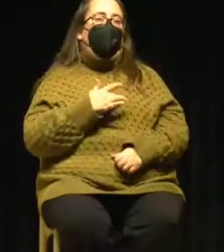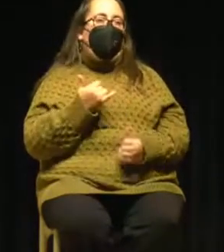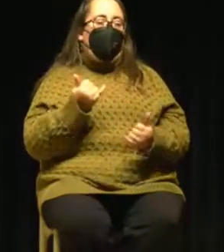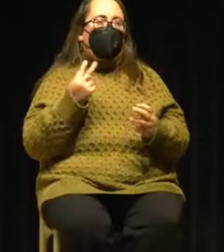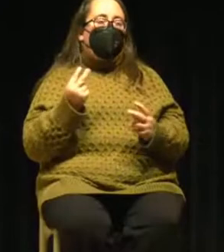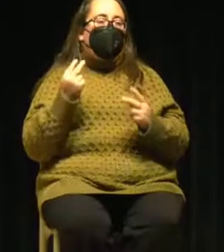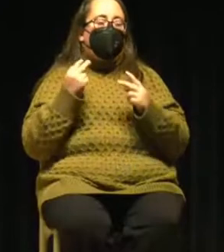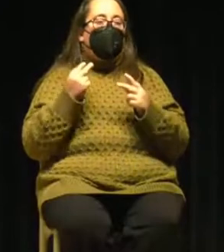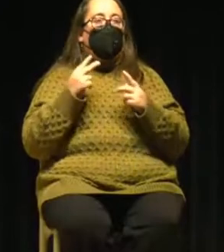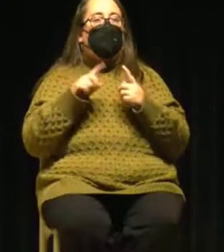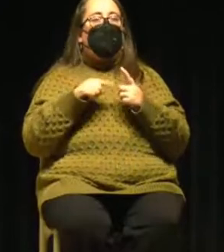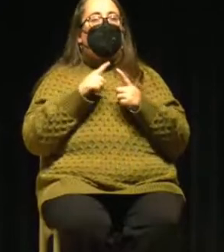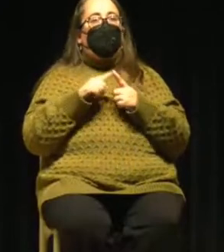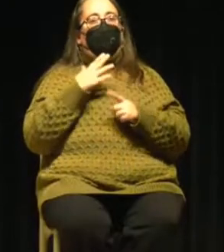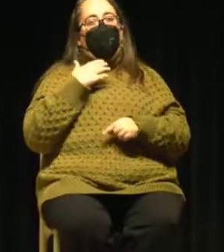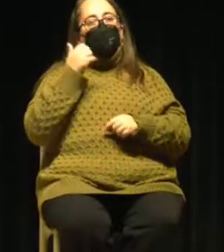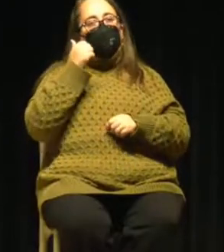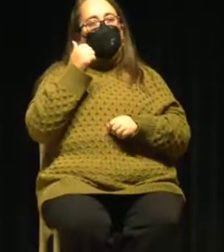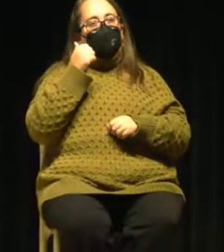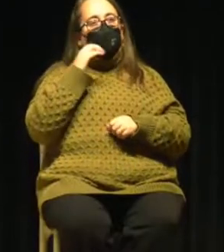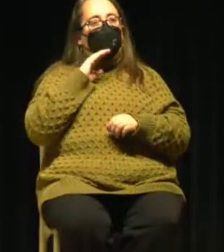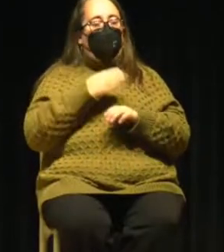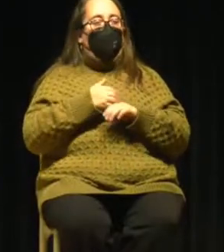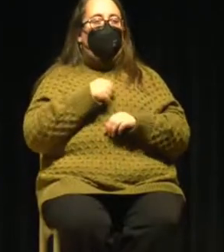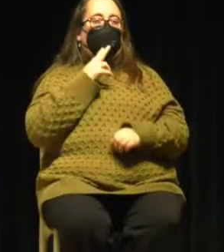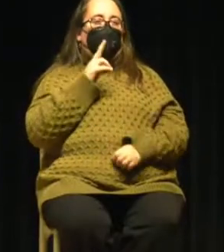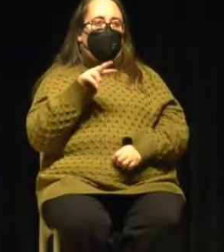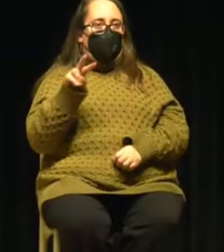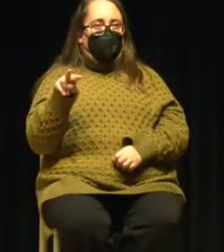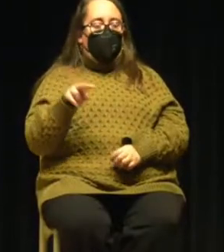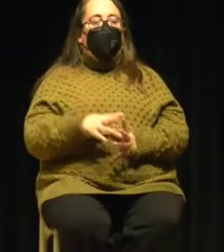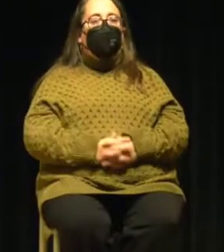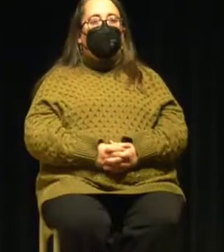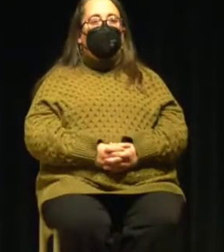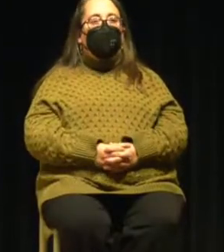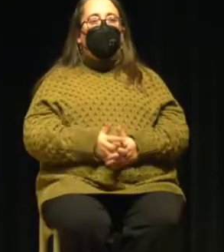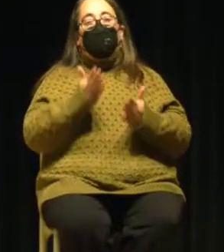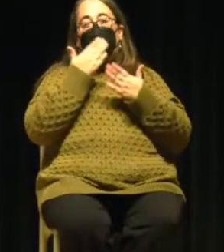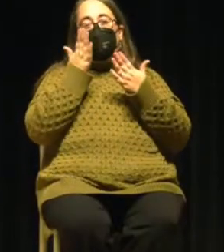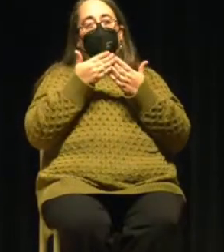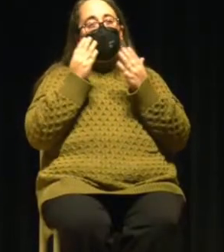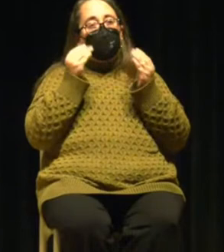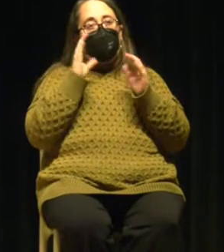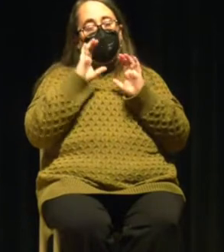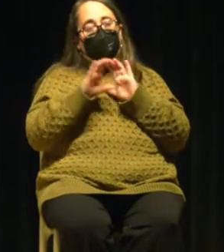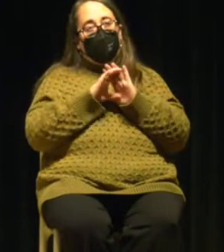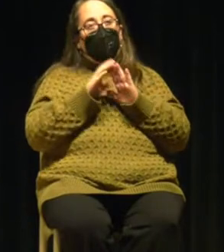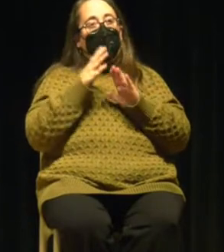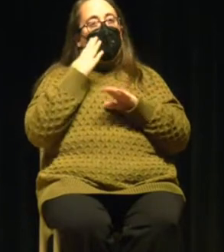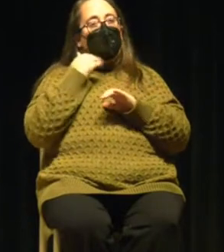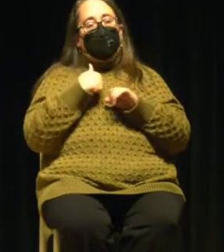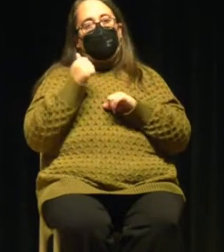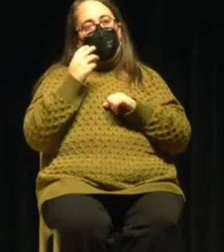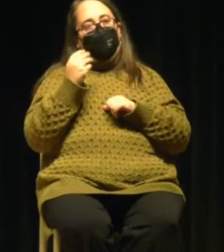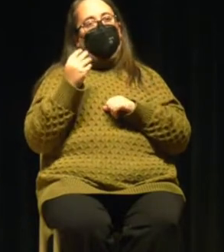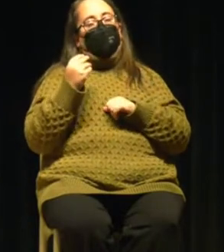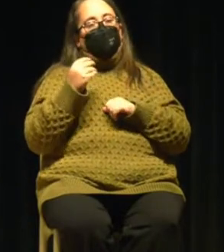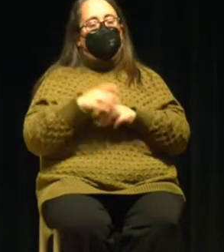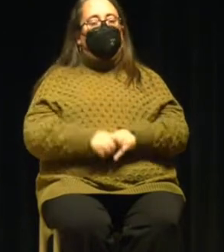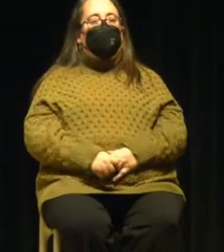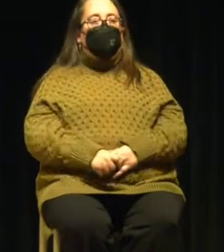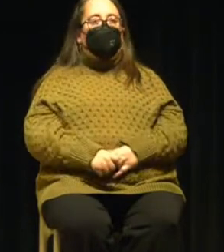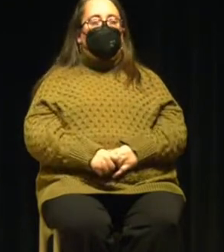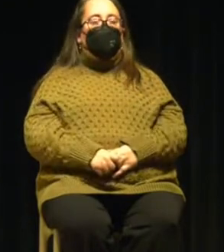back, especially when I had my eldest. I was 22 when I had her. I have almost no pictures with her because I would not get, like, you know, I